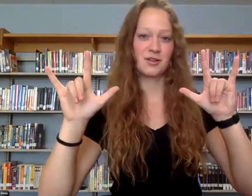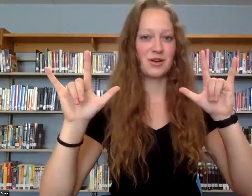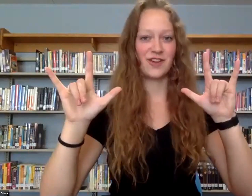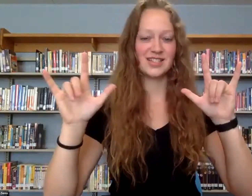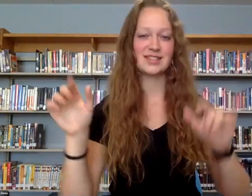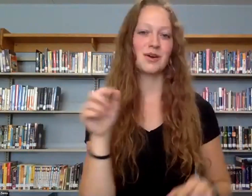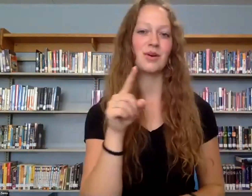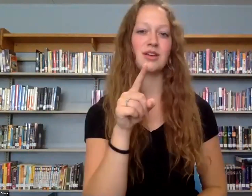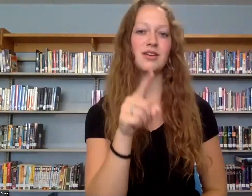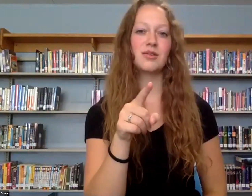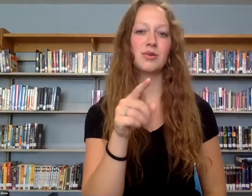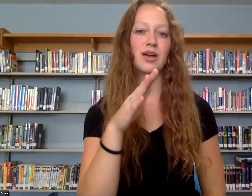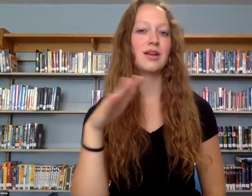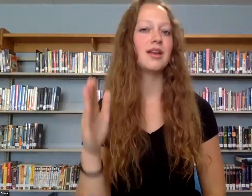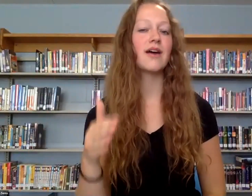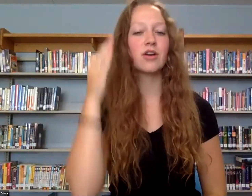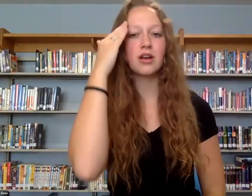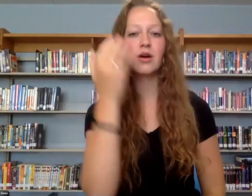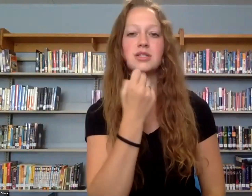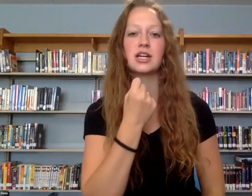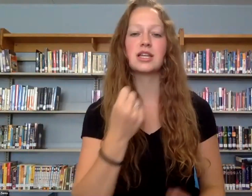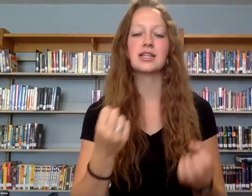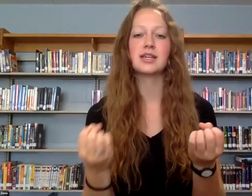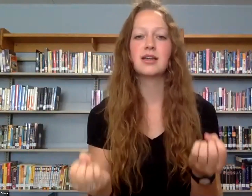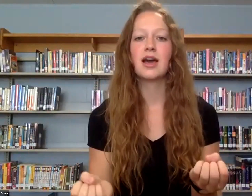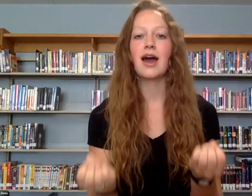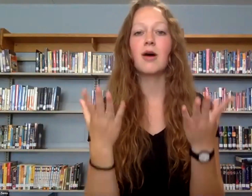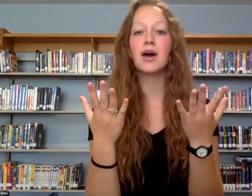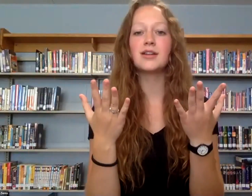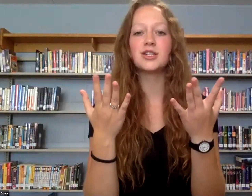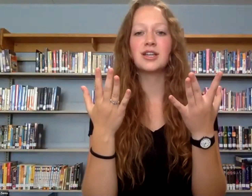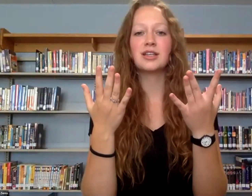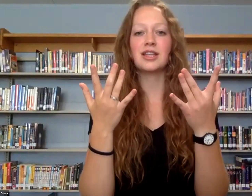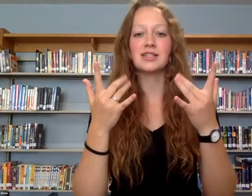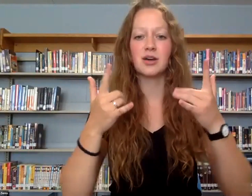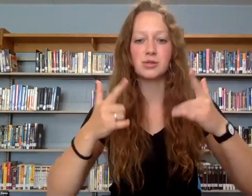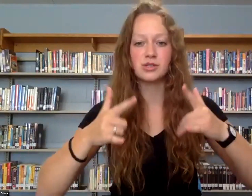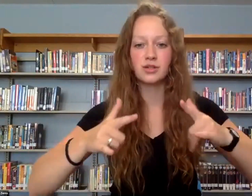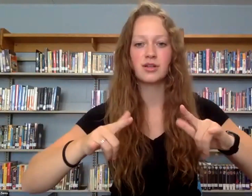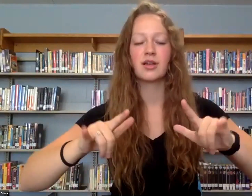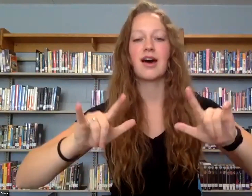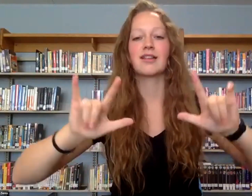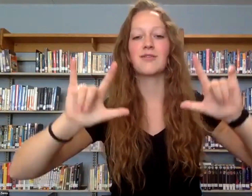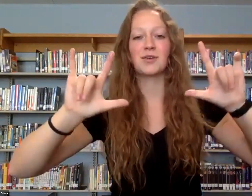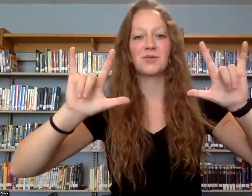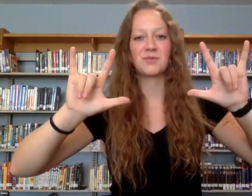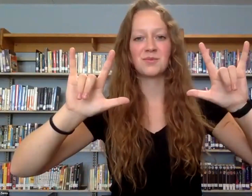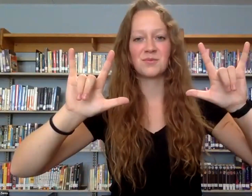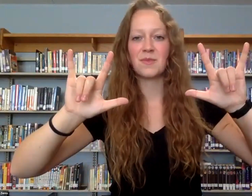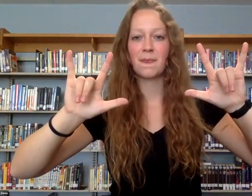bit fancy. So you never know, dear. And then it's how much? And then he just goes, I love you.